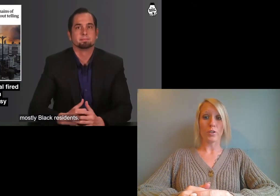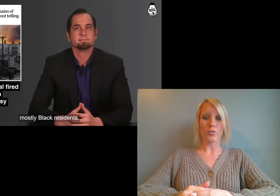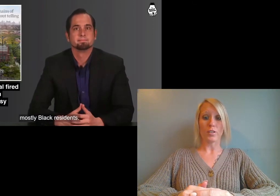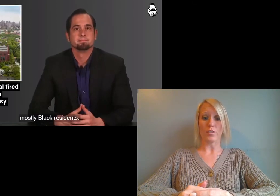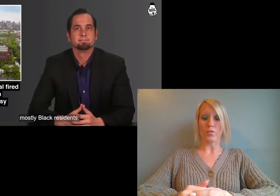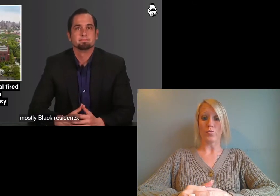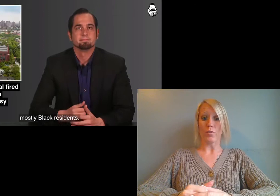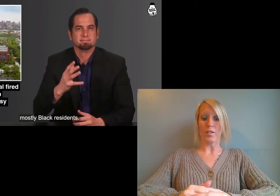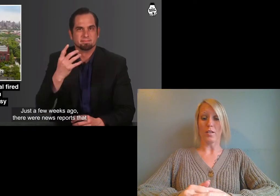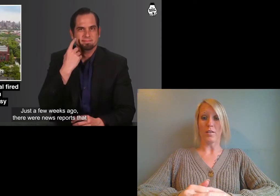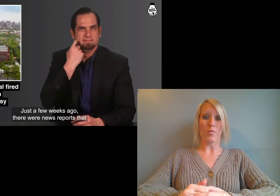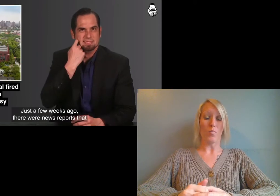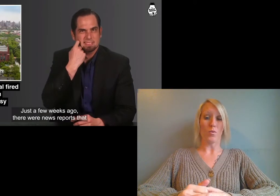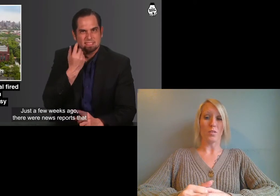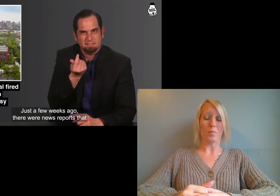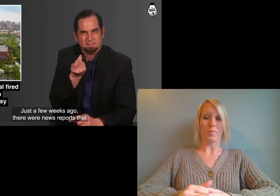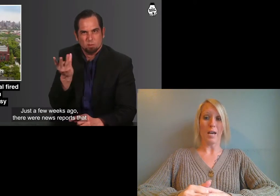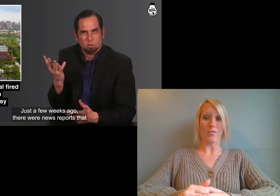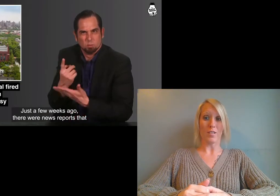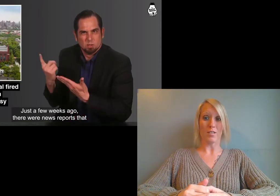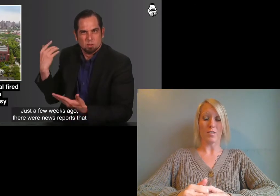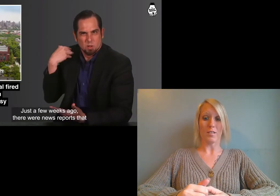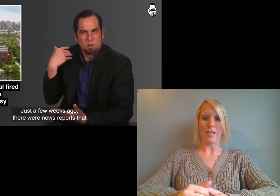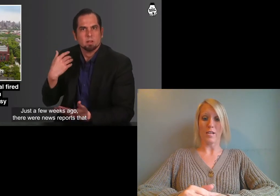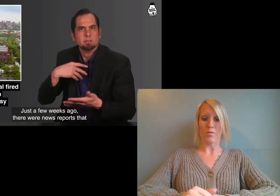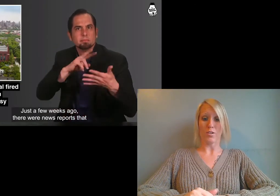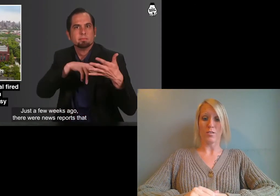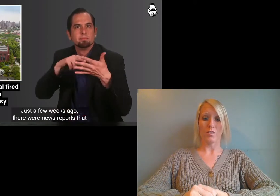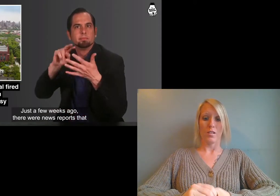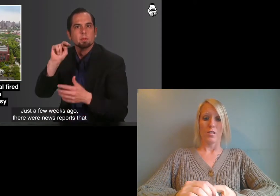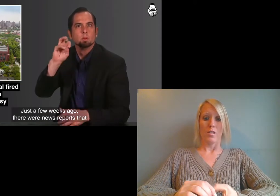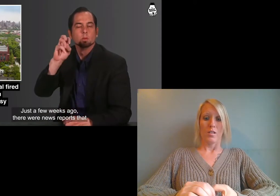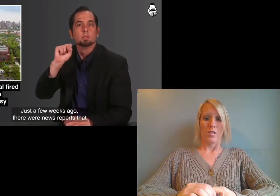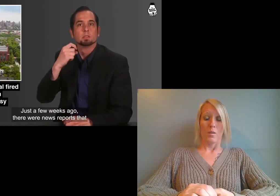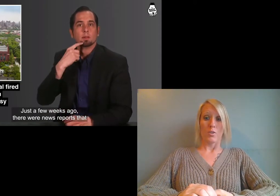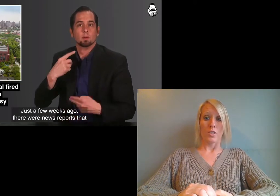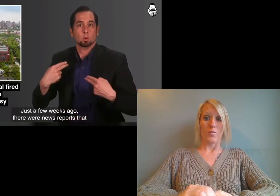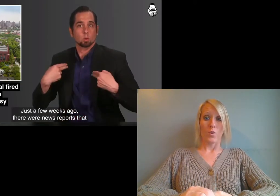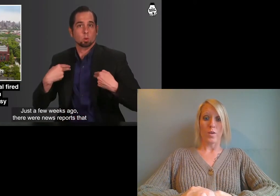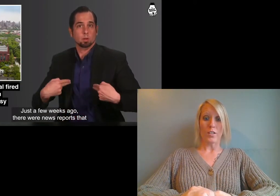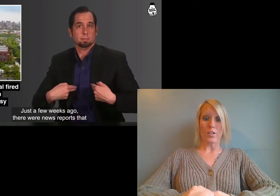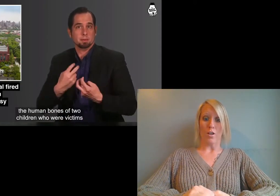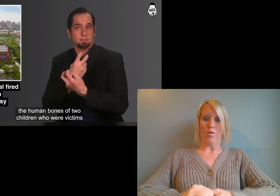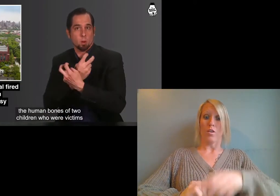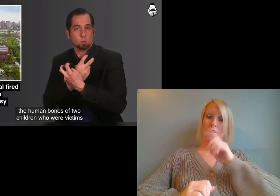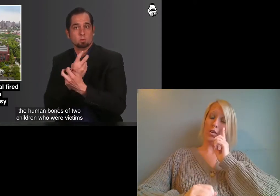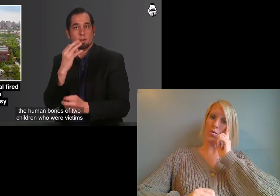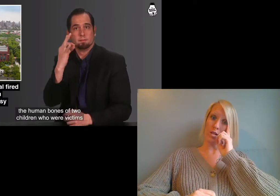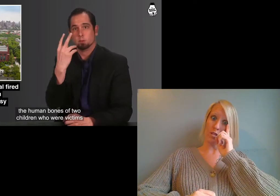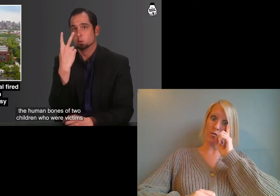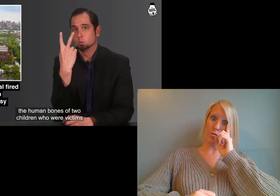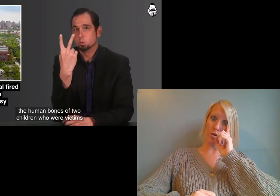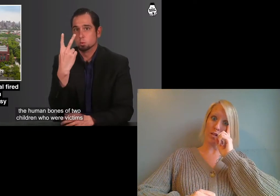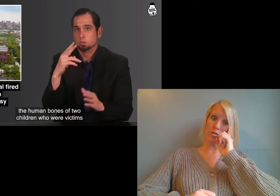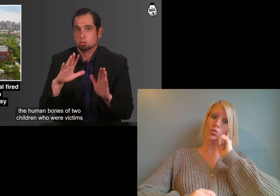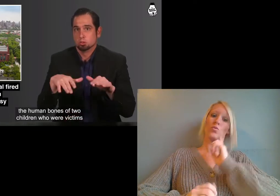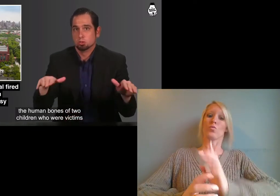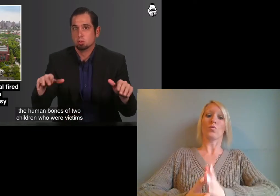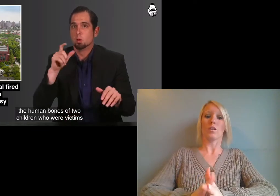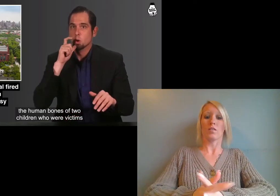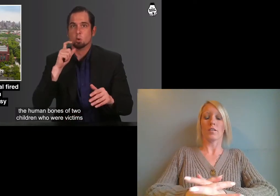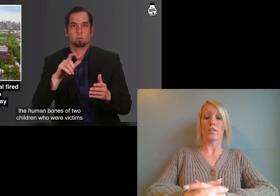were burned and destroyed, and they were mostly Black residents in that neighborhood. But just a few weeks ago, there was a report